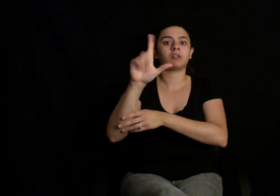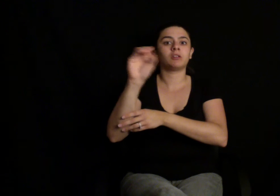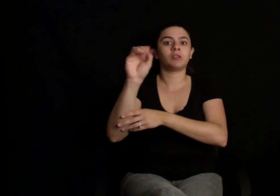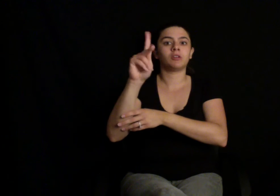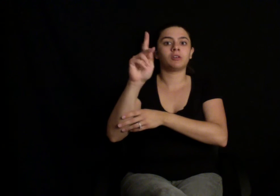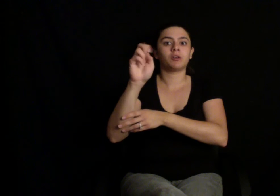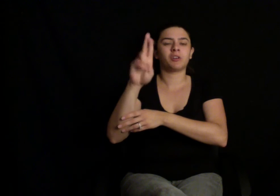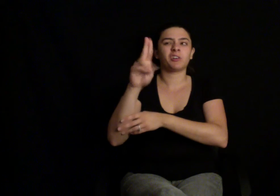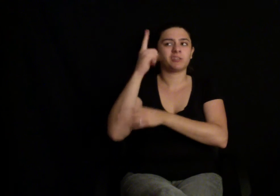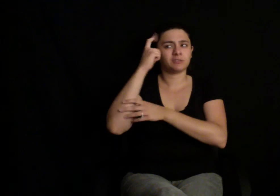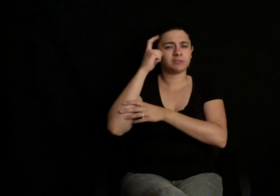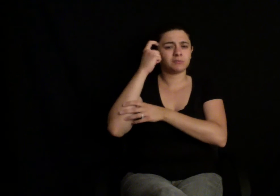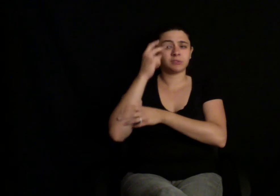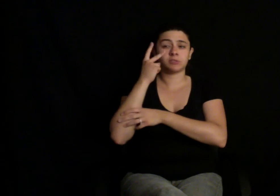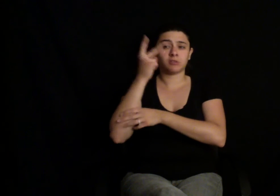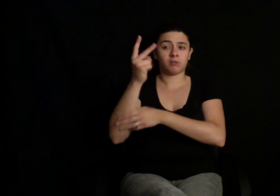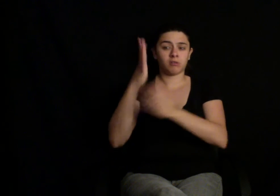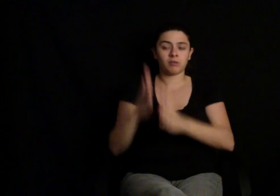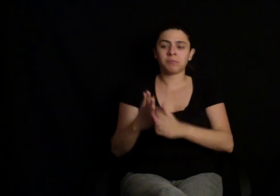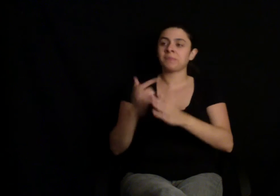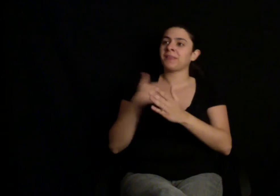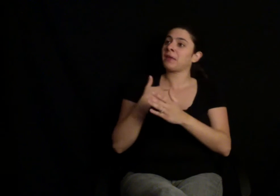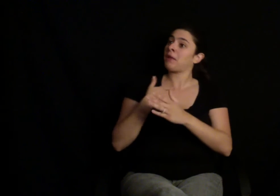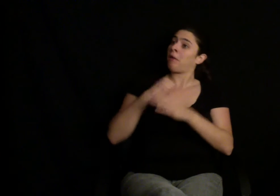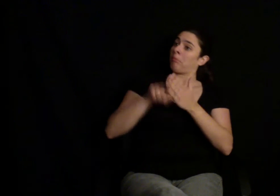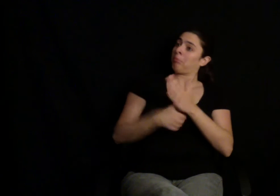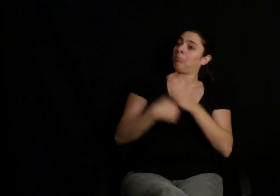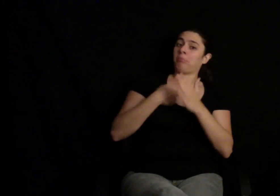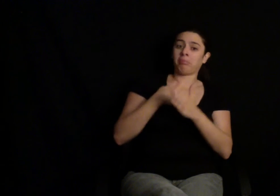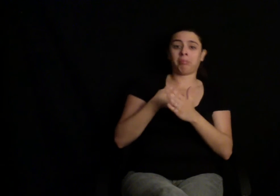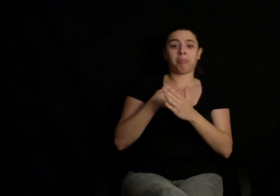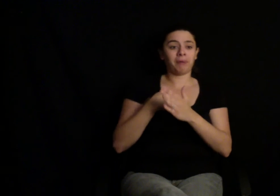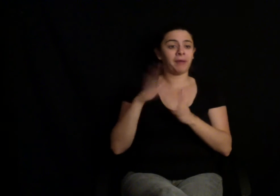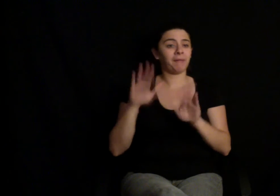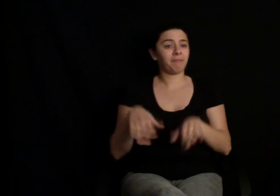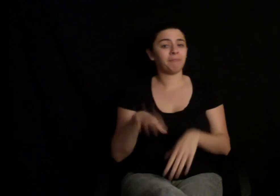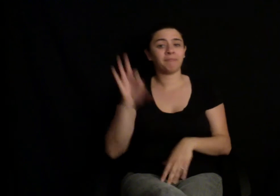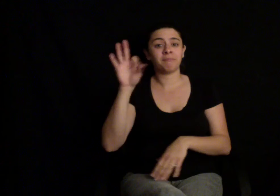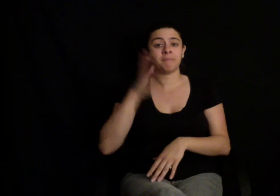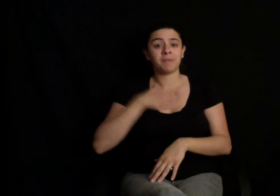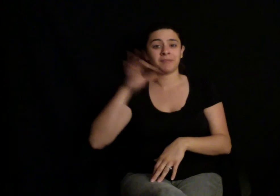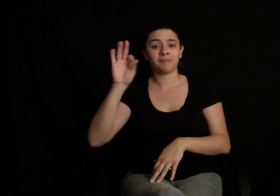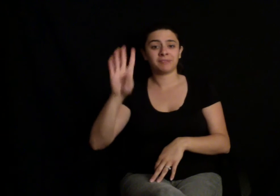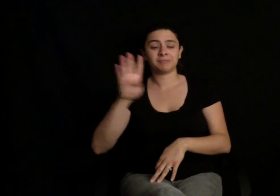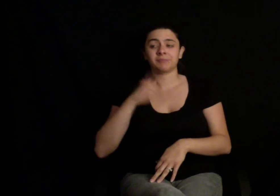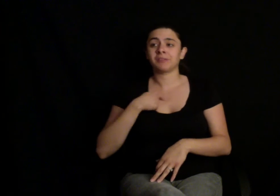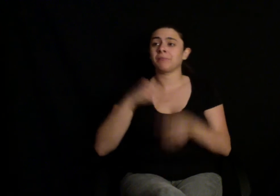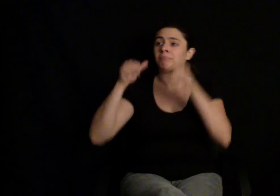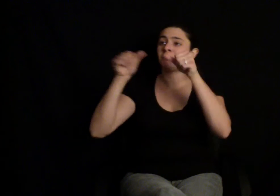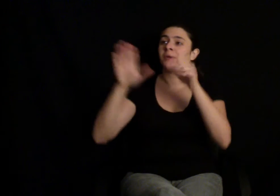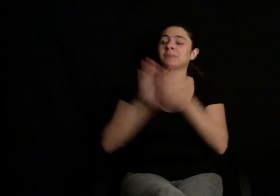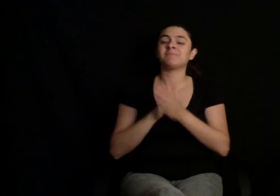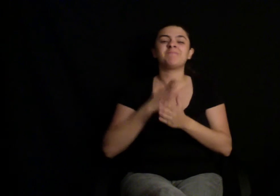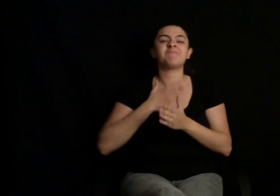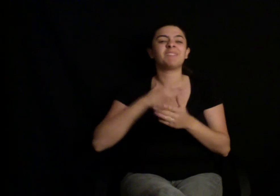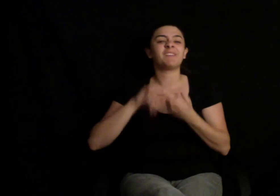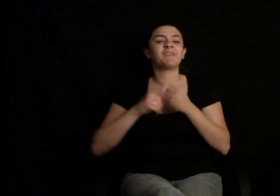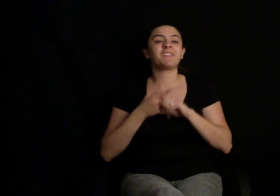on my Facebook wall, and my friends just thought it was really funny. Like, I was way at the bottom, but they thought it was cool. It was